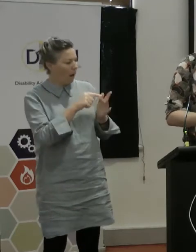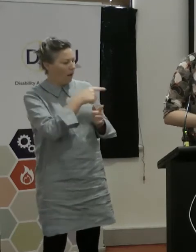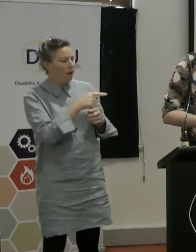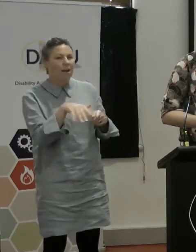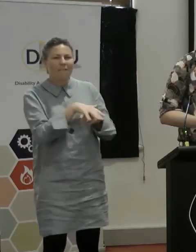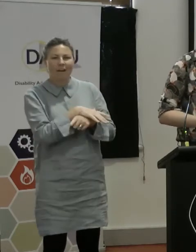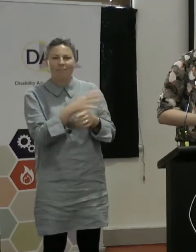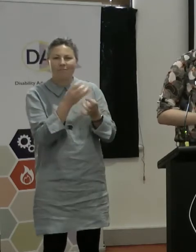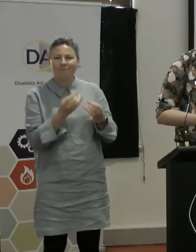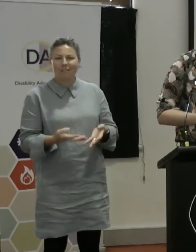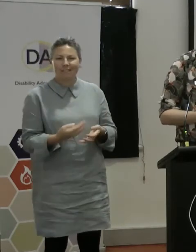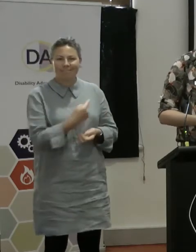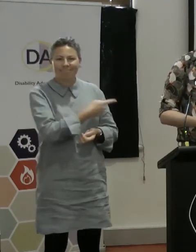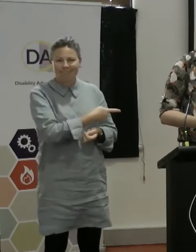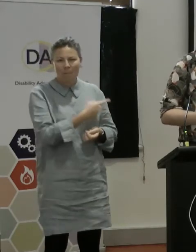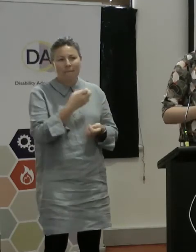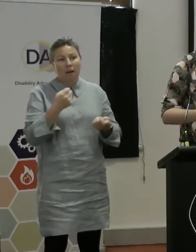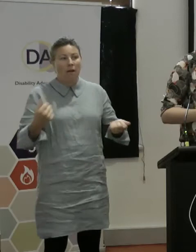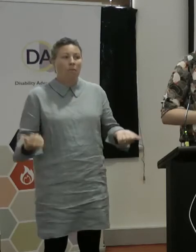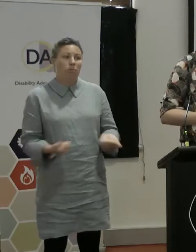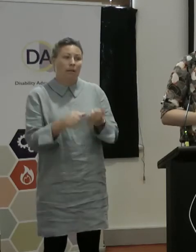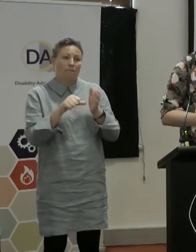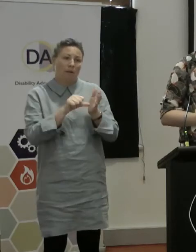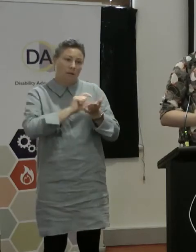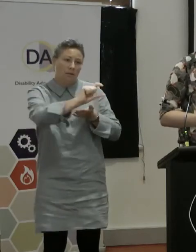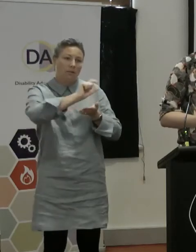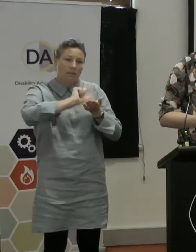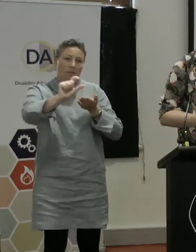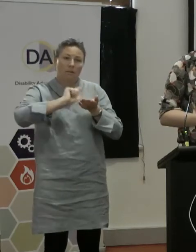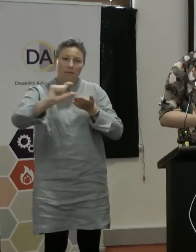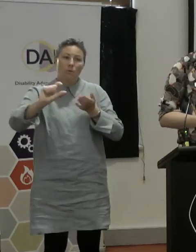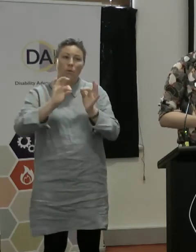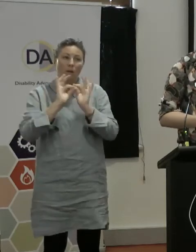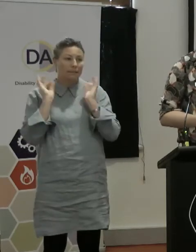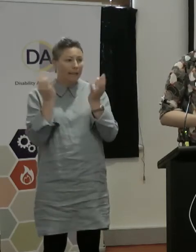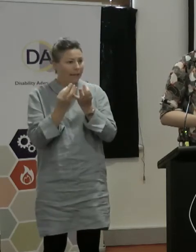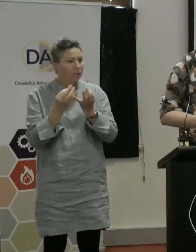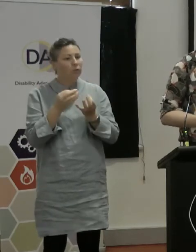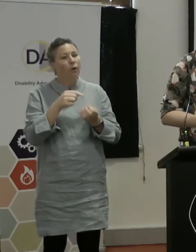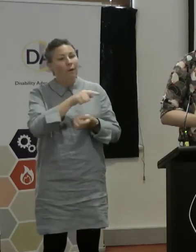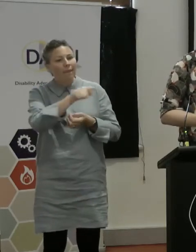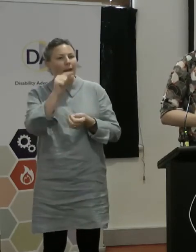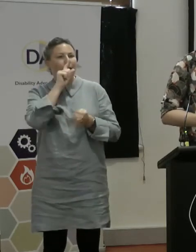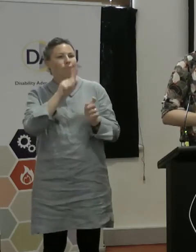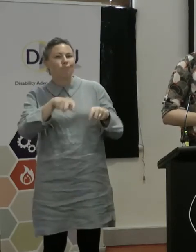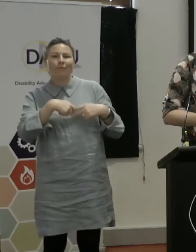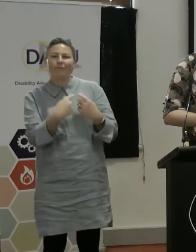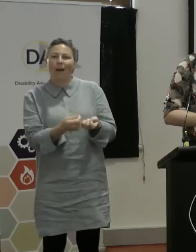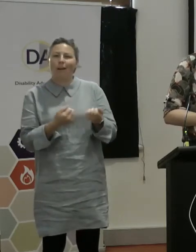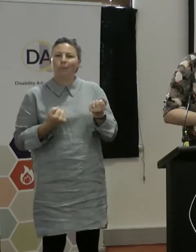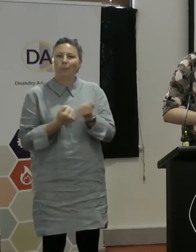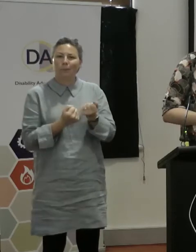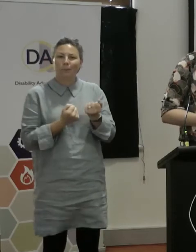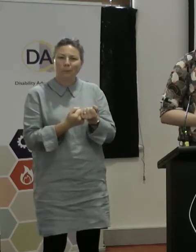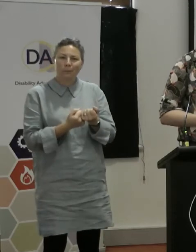and there's a bunch of money that's been given to different organisations for them to be able to provide support to